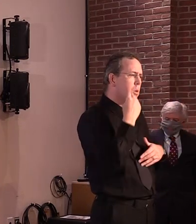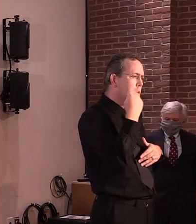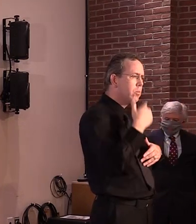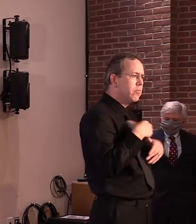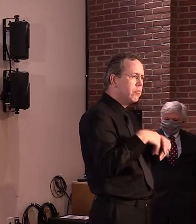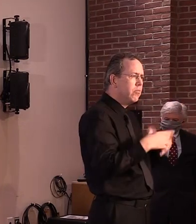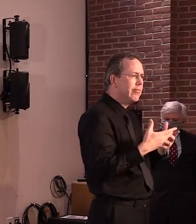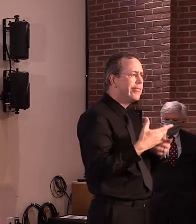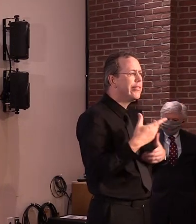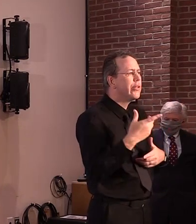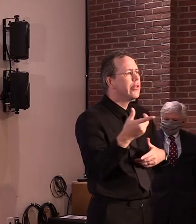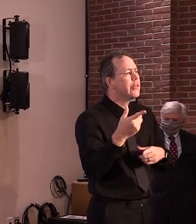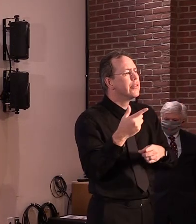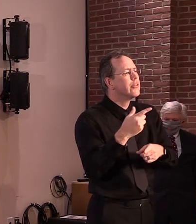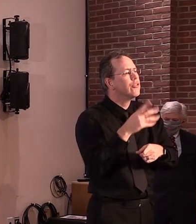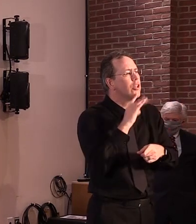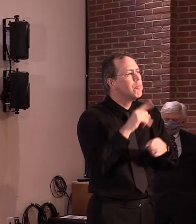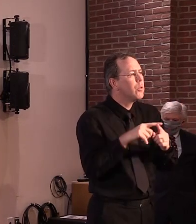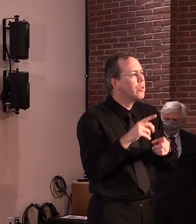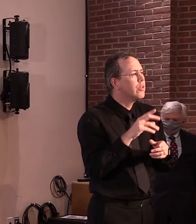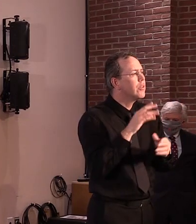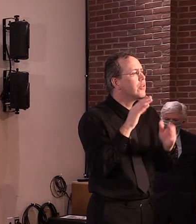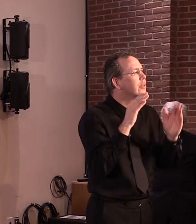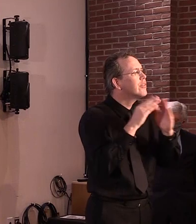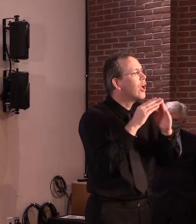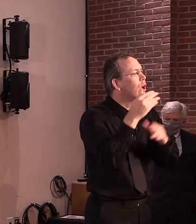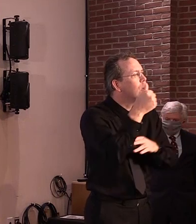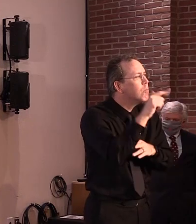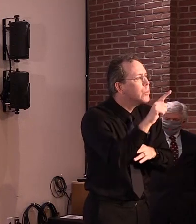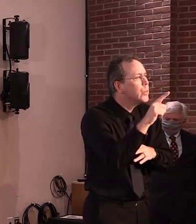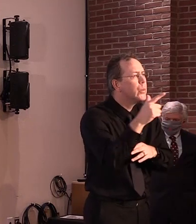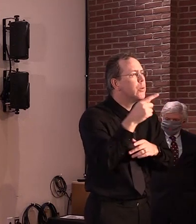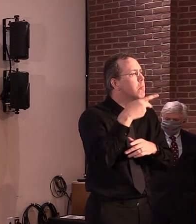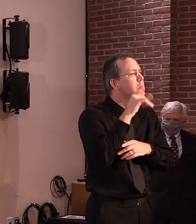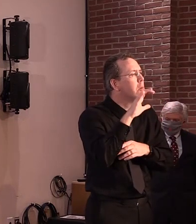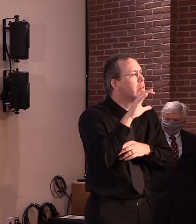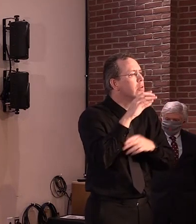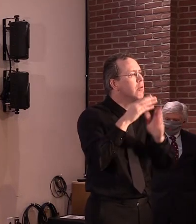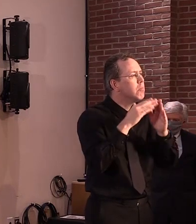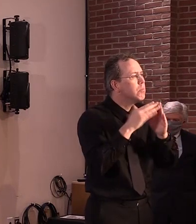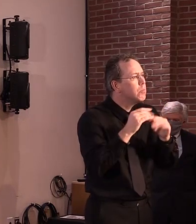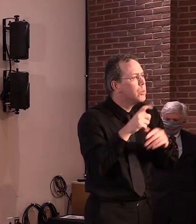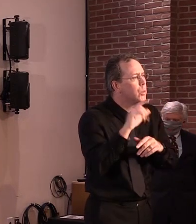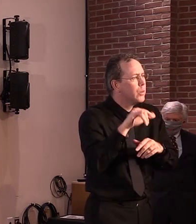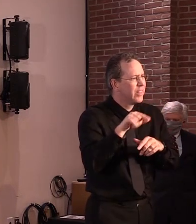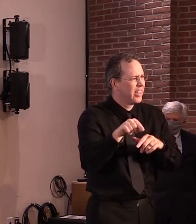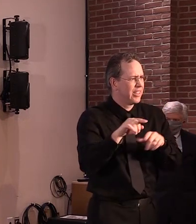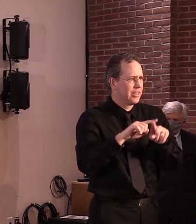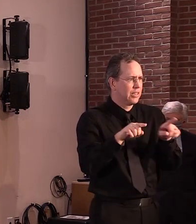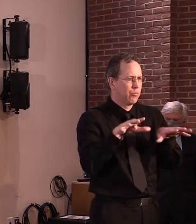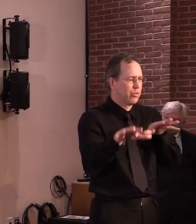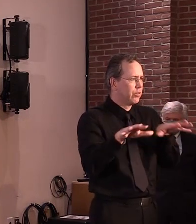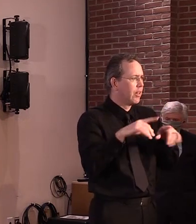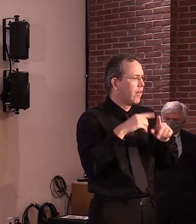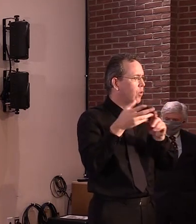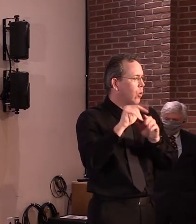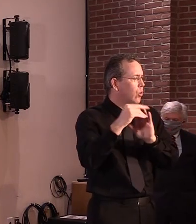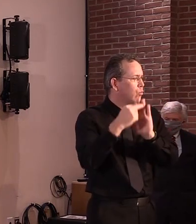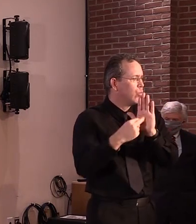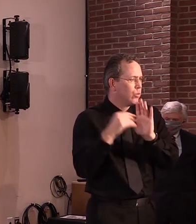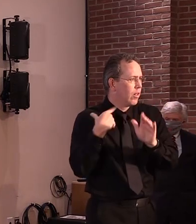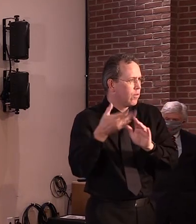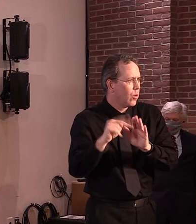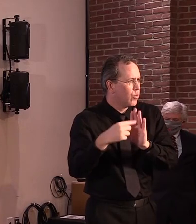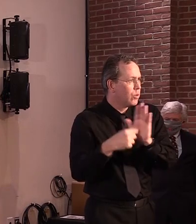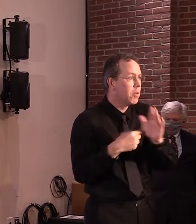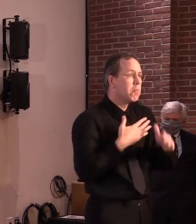referring to, which would still abide. It, again, it all has to do with the opportunities for people to be closer